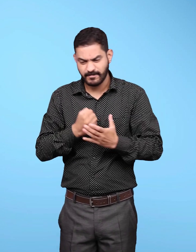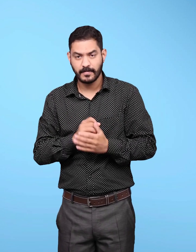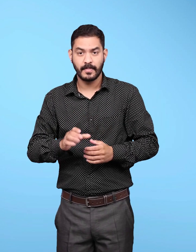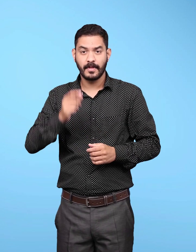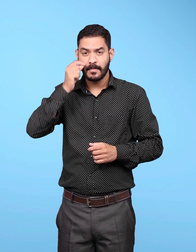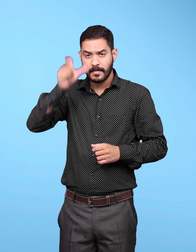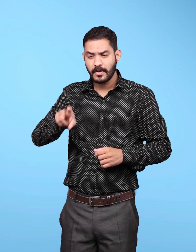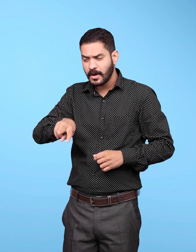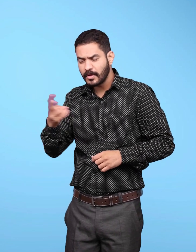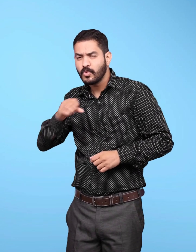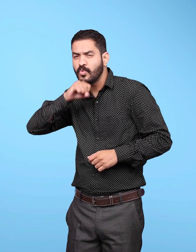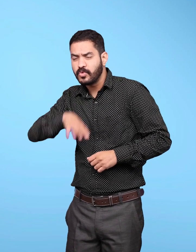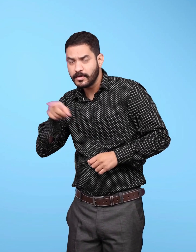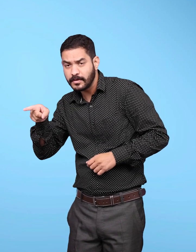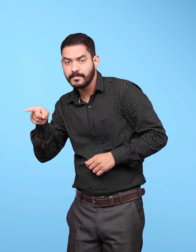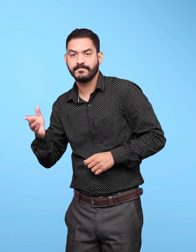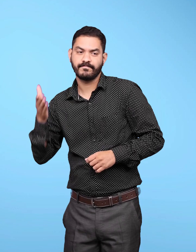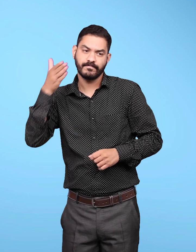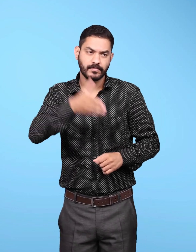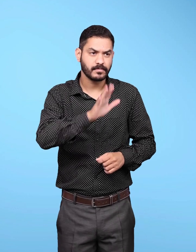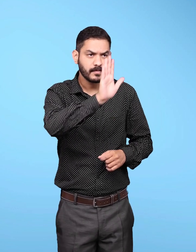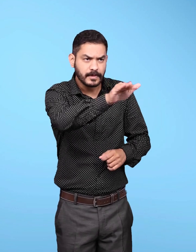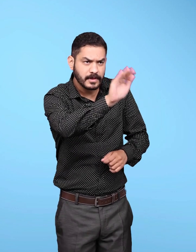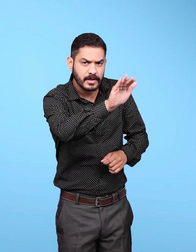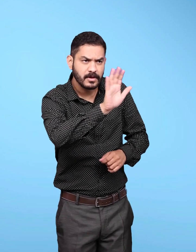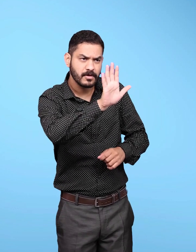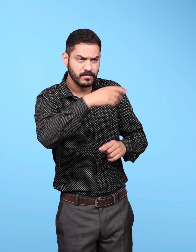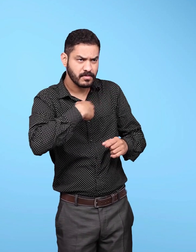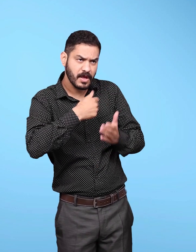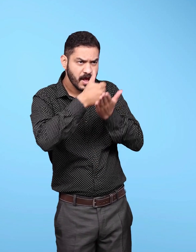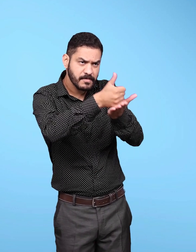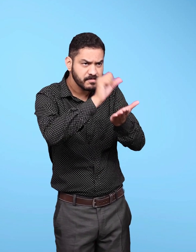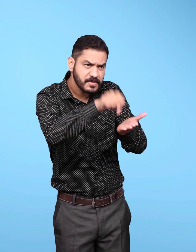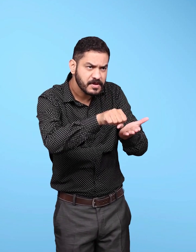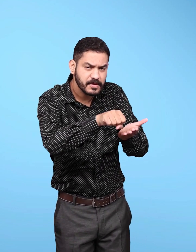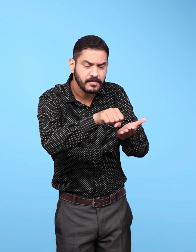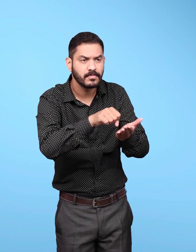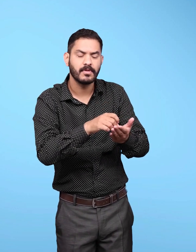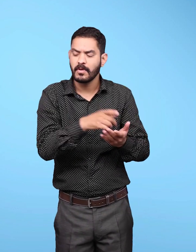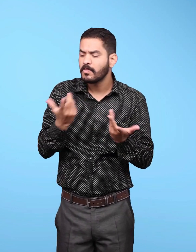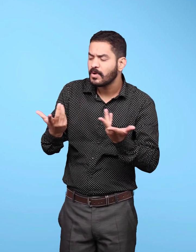The young man offered to clean the garden if he could keep the wood and leaves.